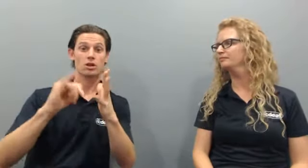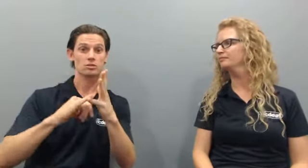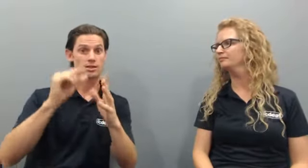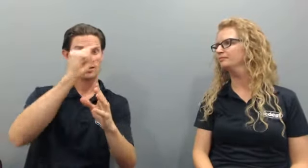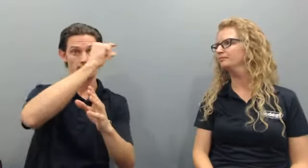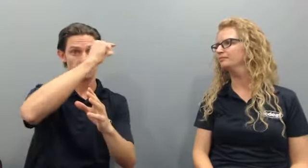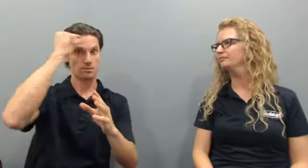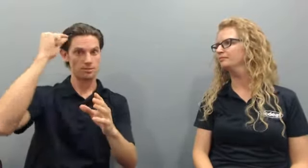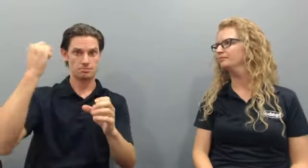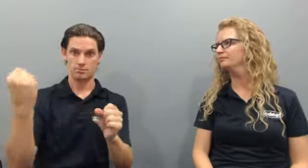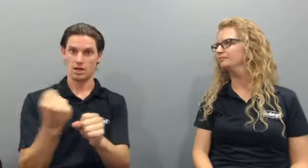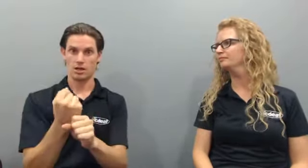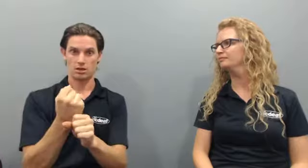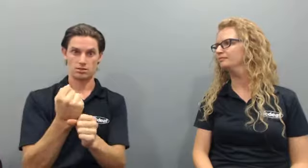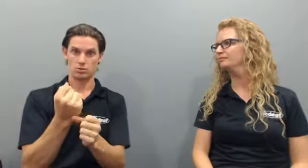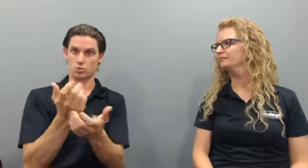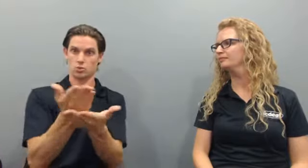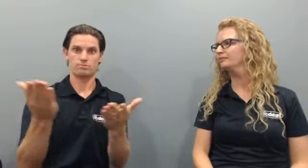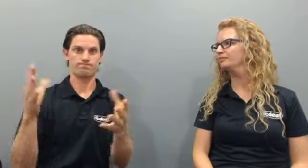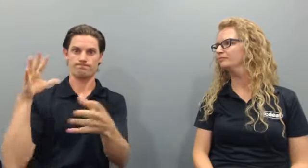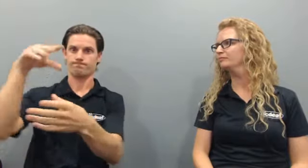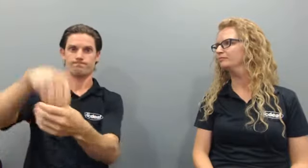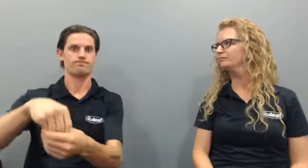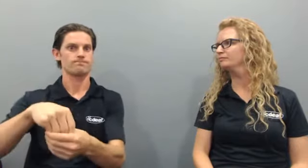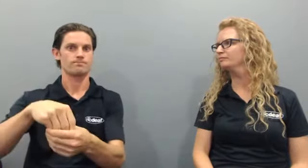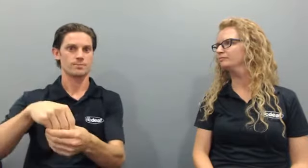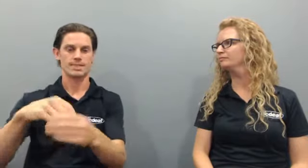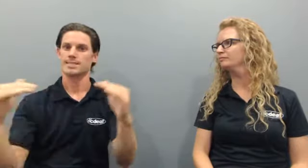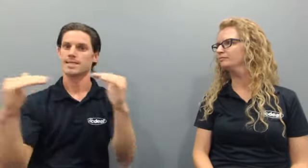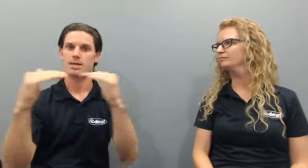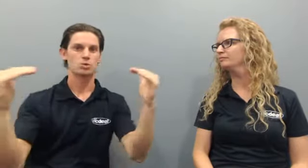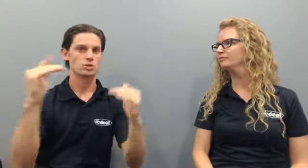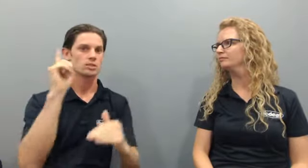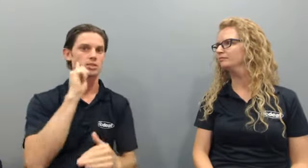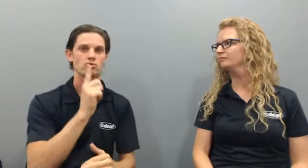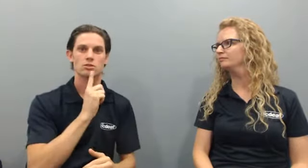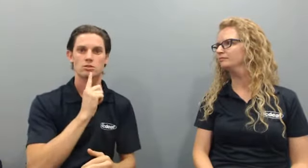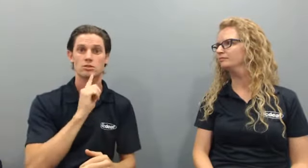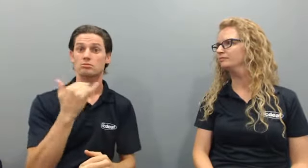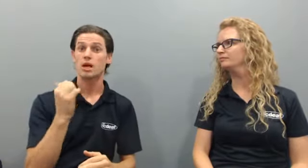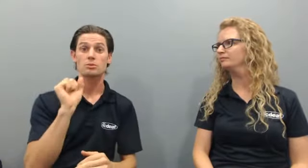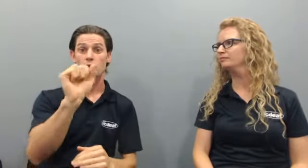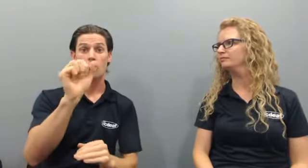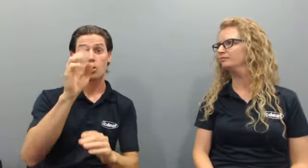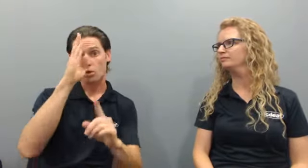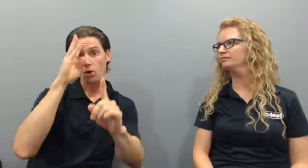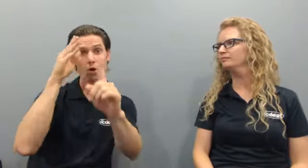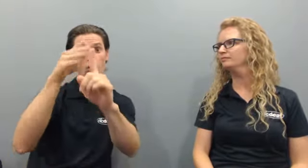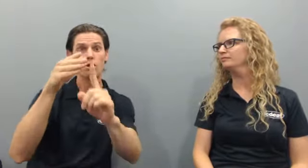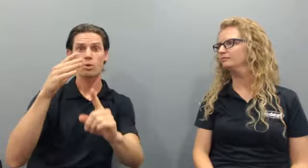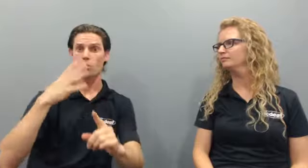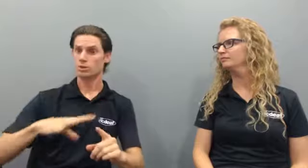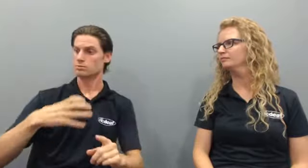absolutely. The NDIS's aim is to ensure that you are inclusive, that you're on an even playing field with your